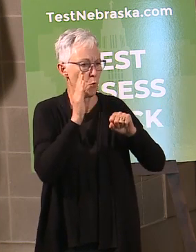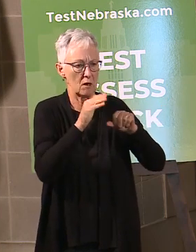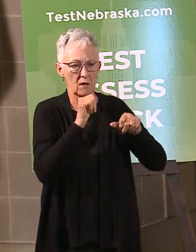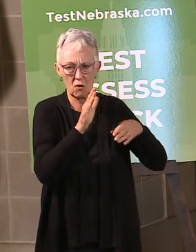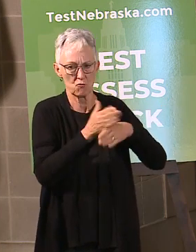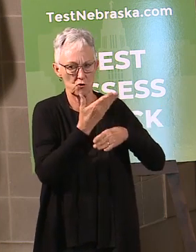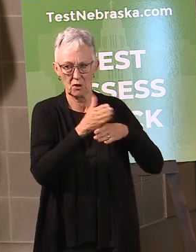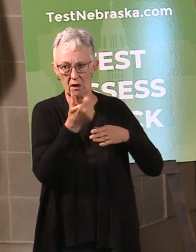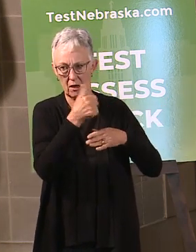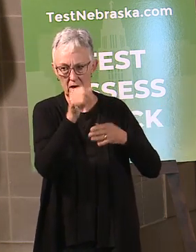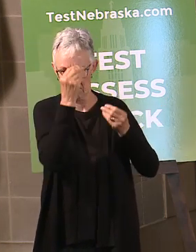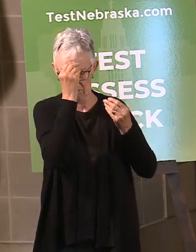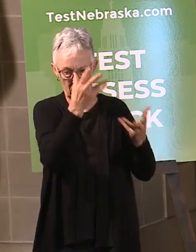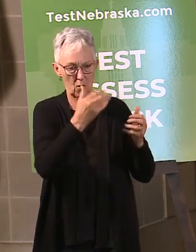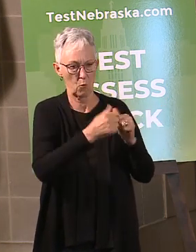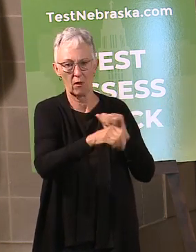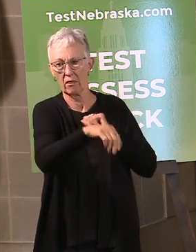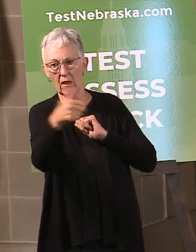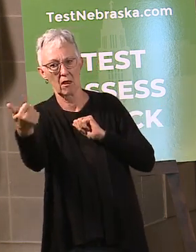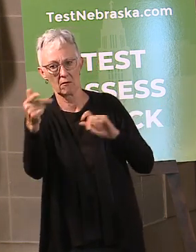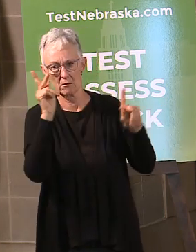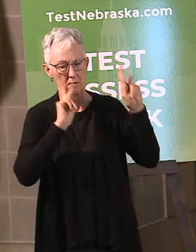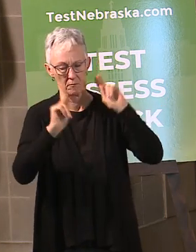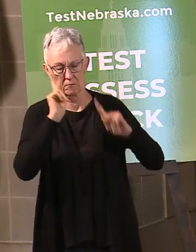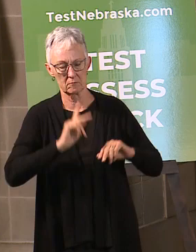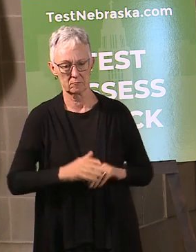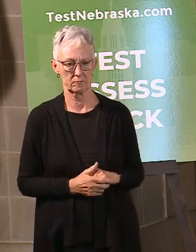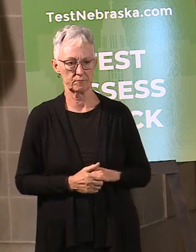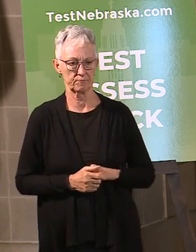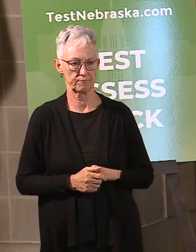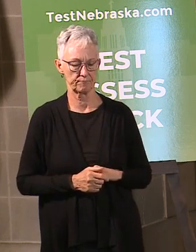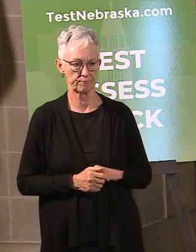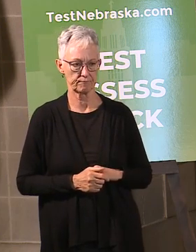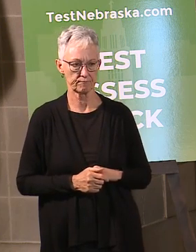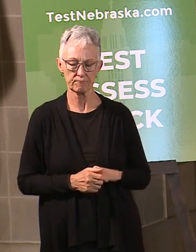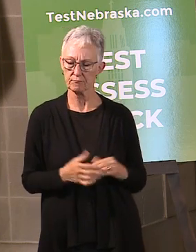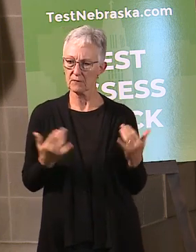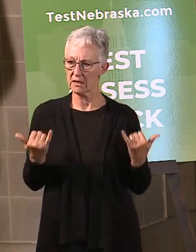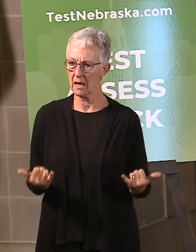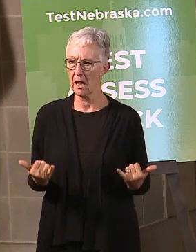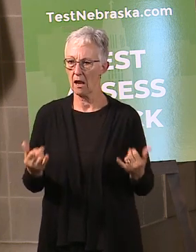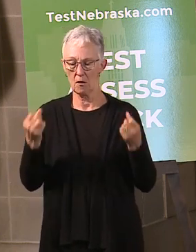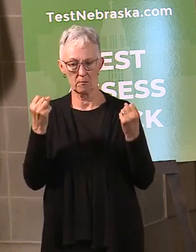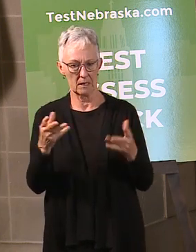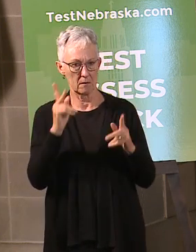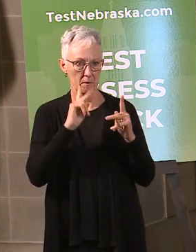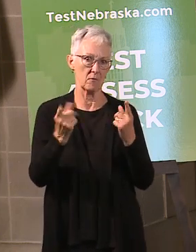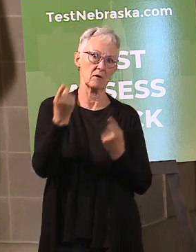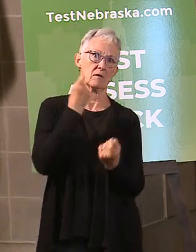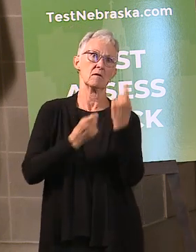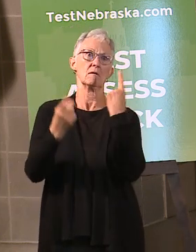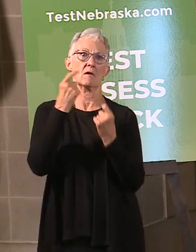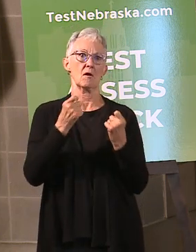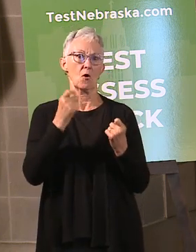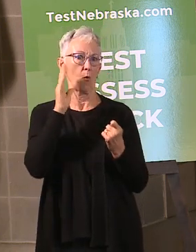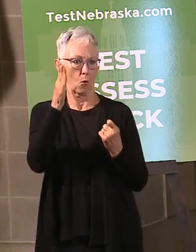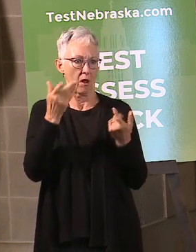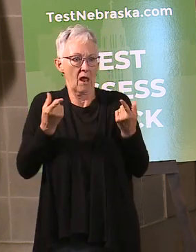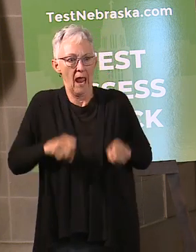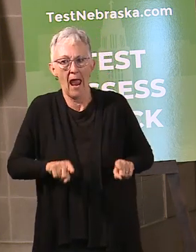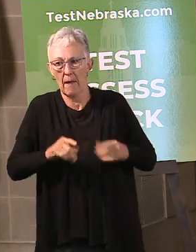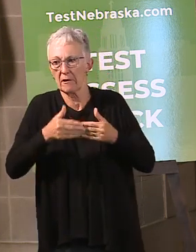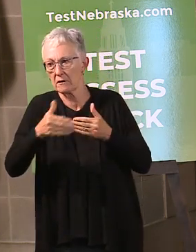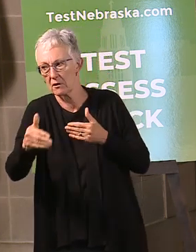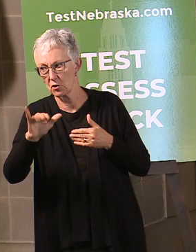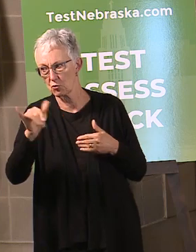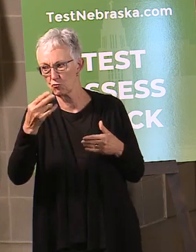And now, we've been getting a lot of questions about what is the state going to be doing for the month of June. And I want to